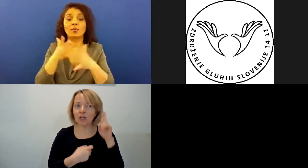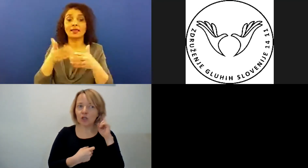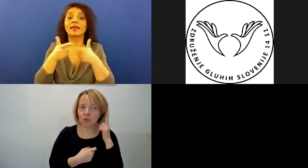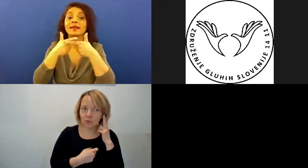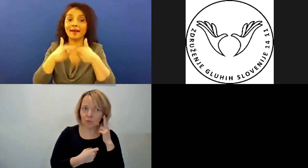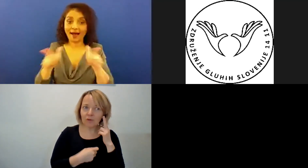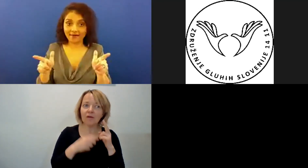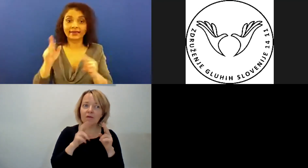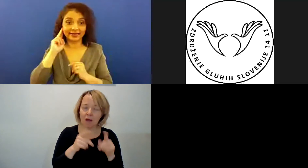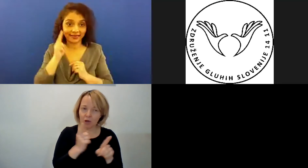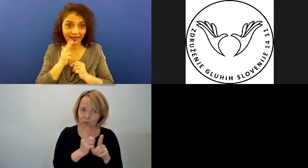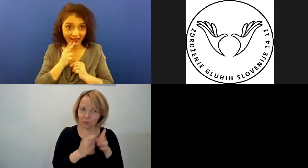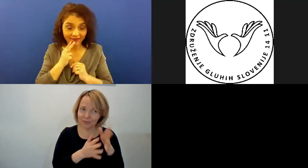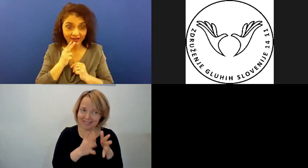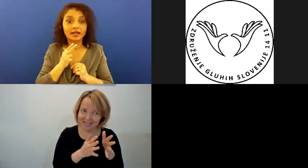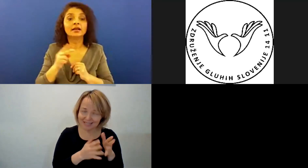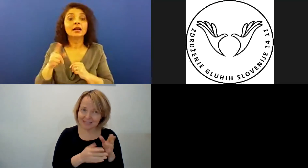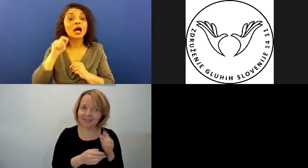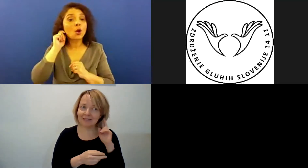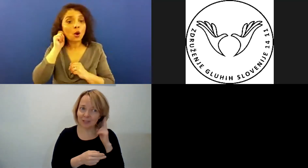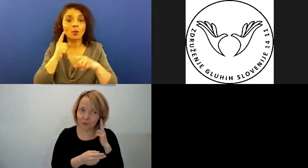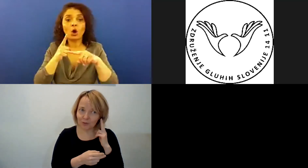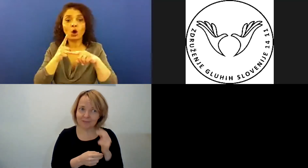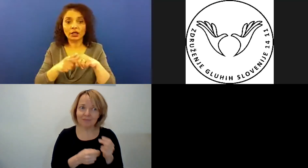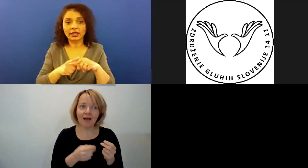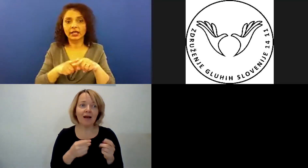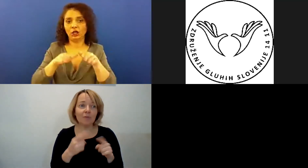Roma people do have a spoken language.